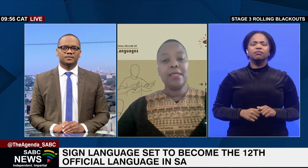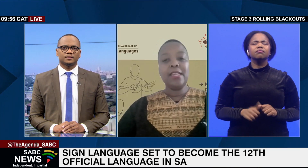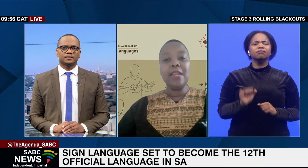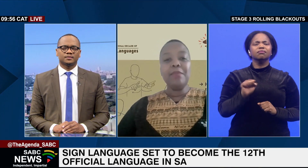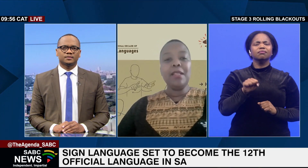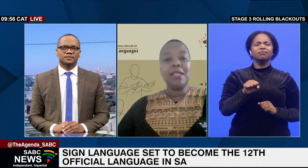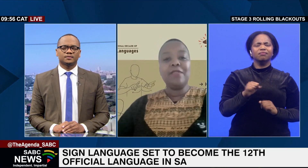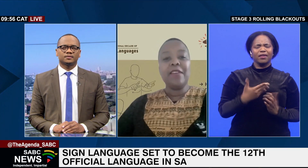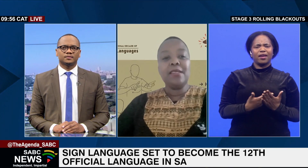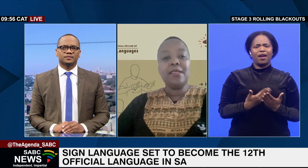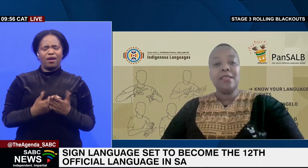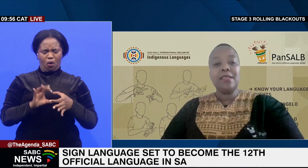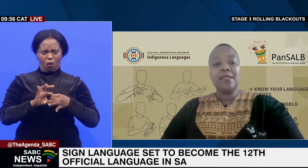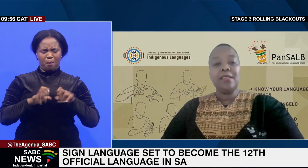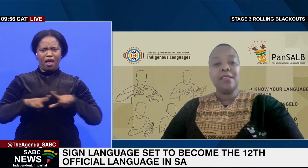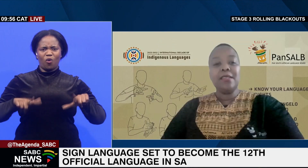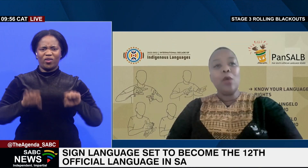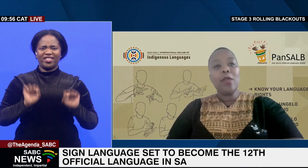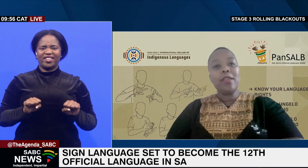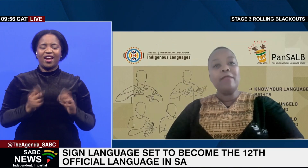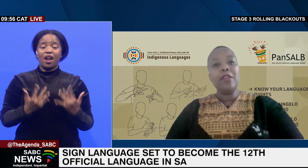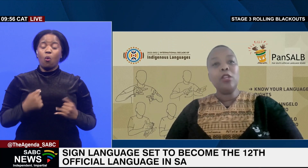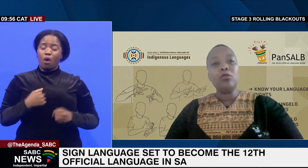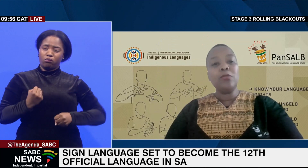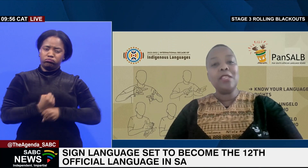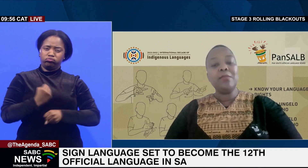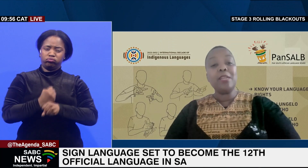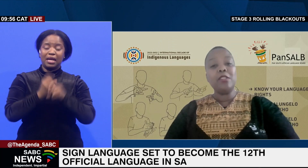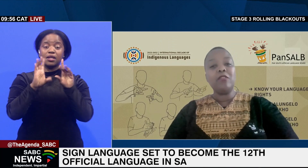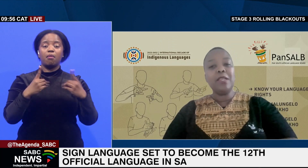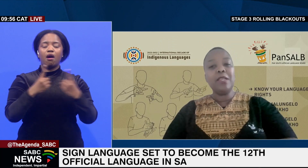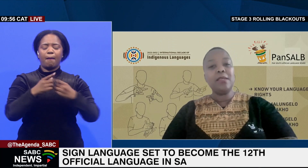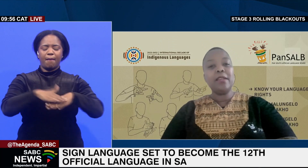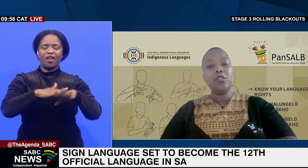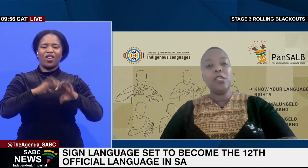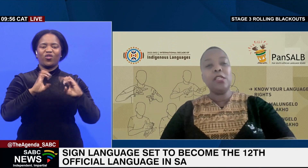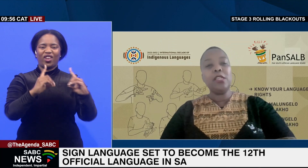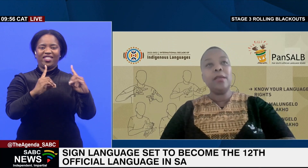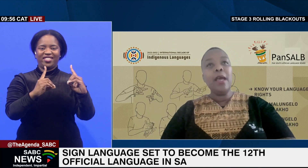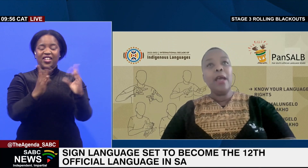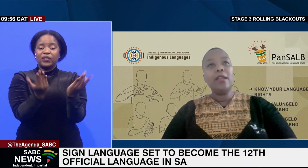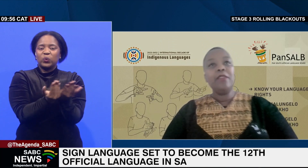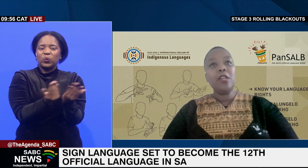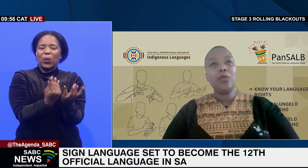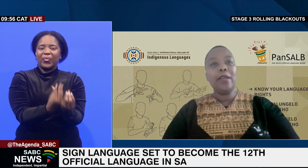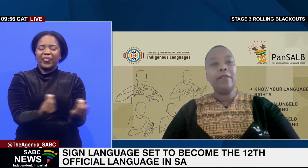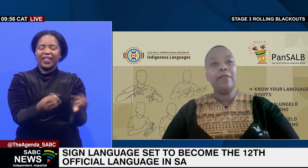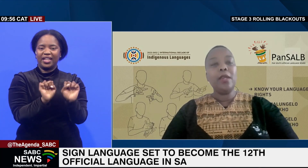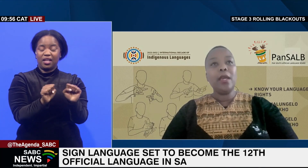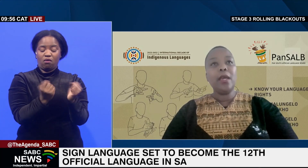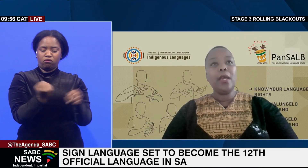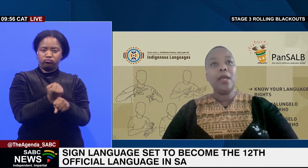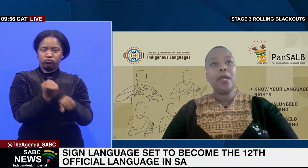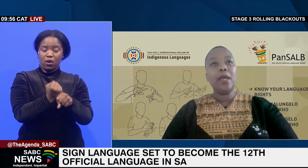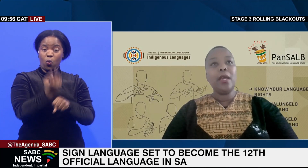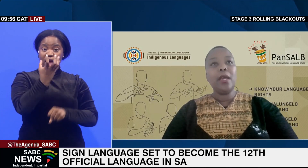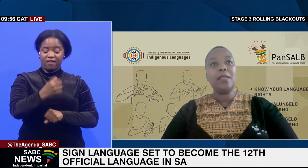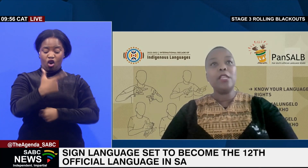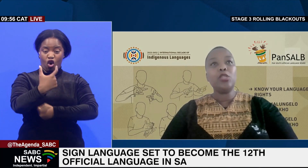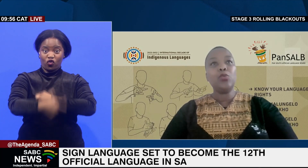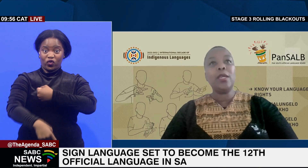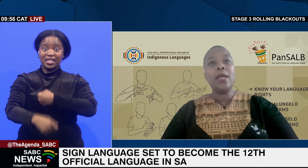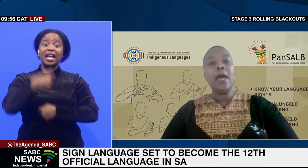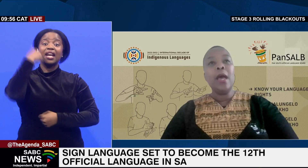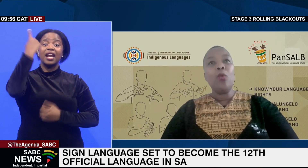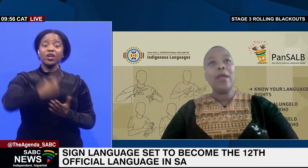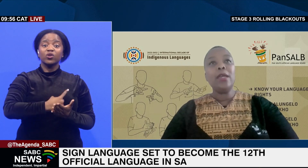Yes, it can be classified as a home language. We are working very closely with the Department of Basic Education. And in fact, we're having a conference